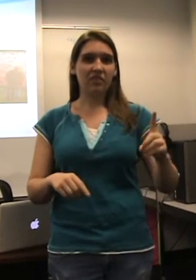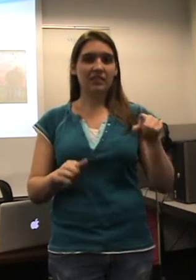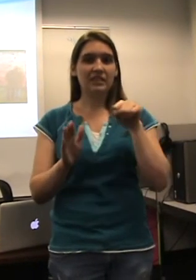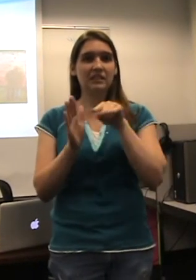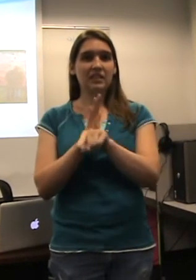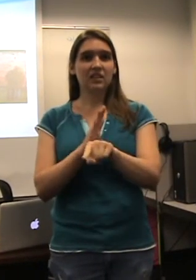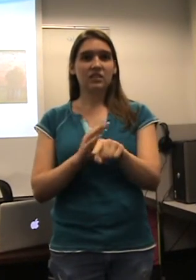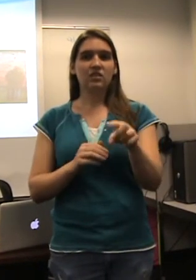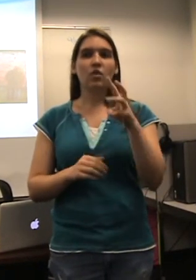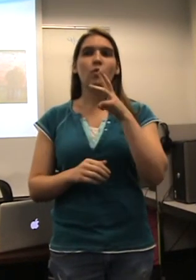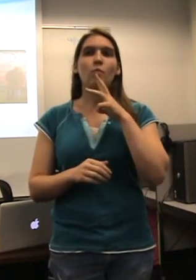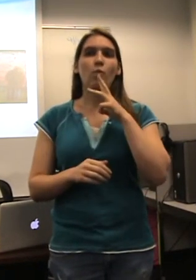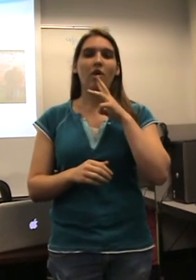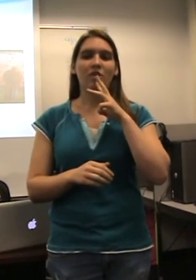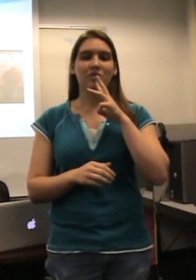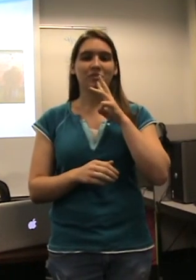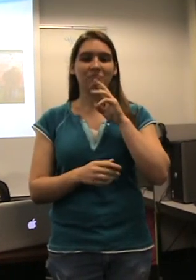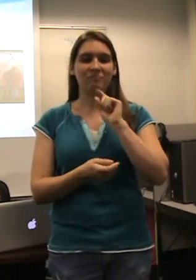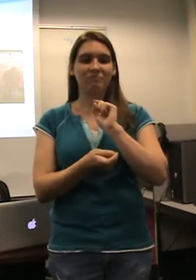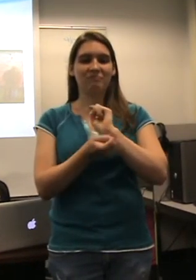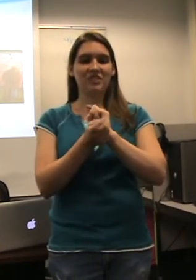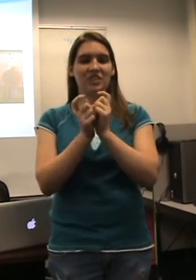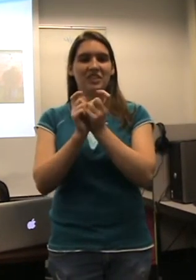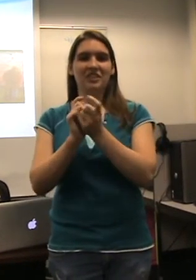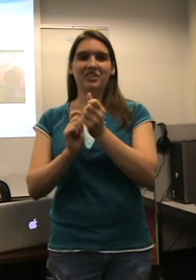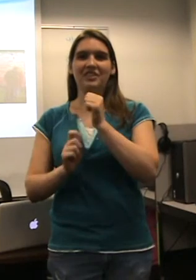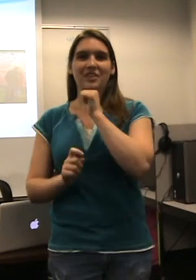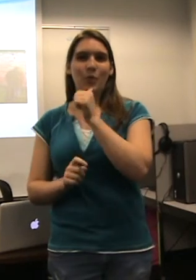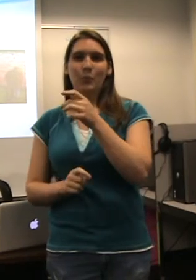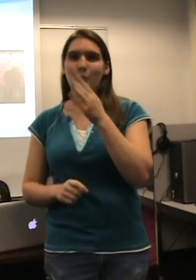red from all the slaughtering.